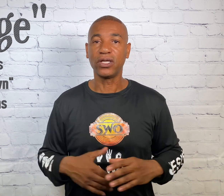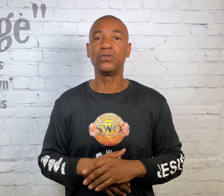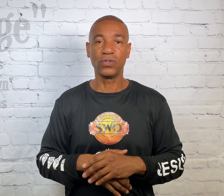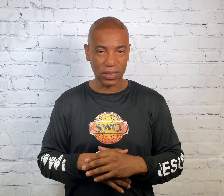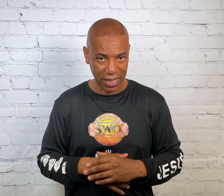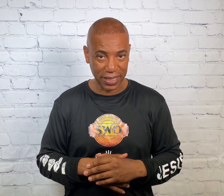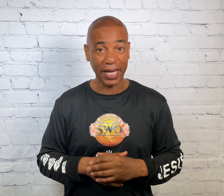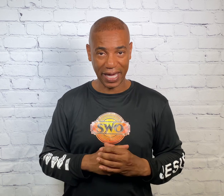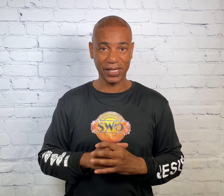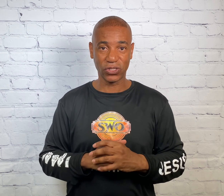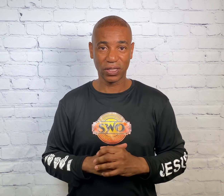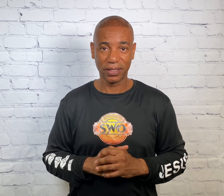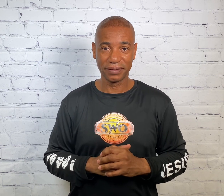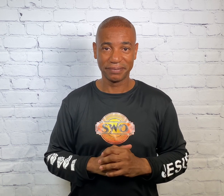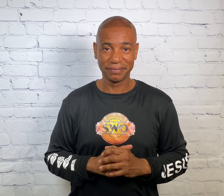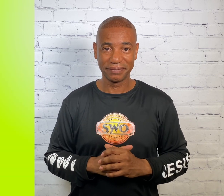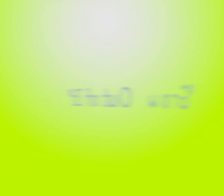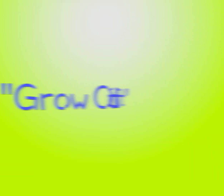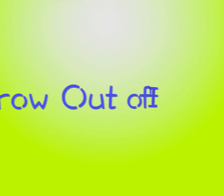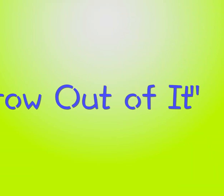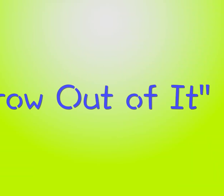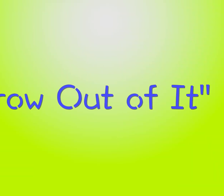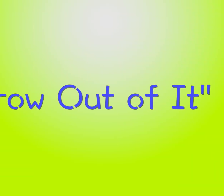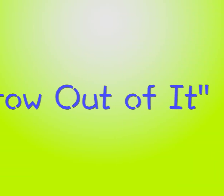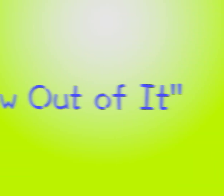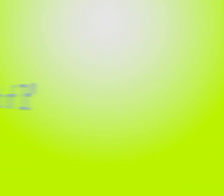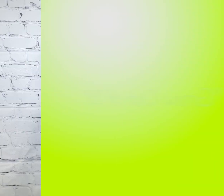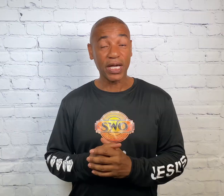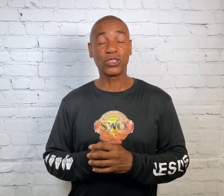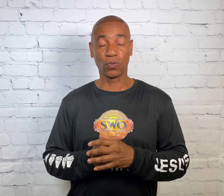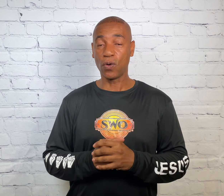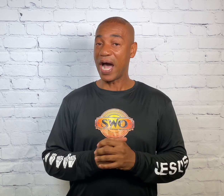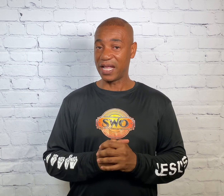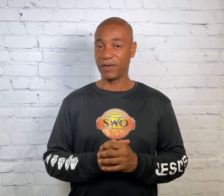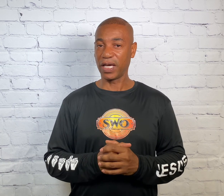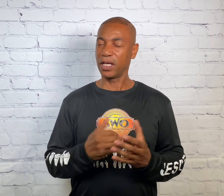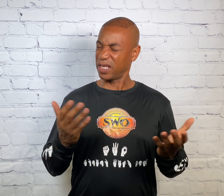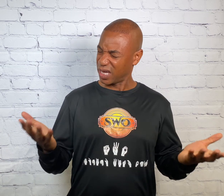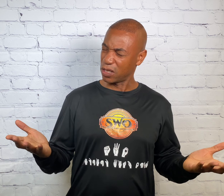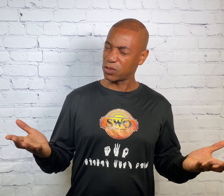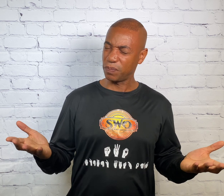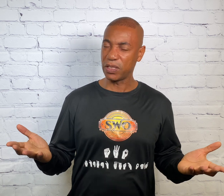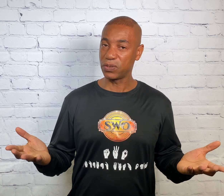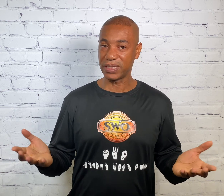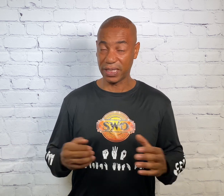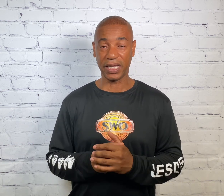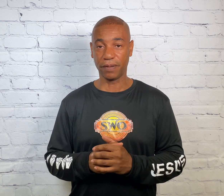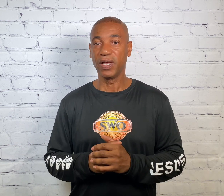do the sign gauge. So the next sign we're going to do is grow out of it. And it can also be used as an idiom. So